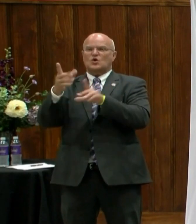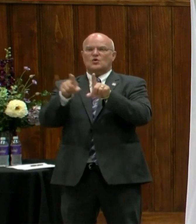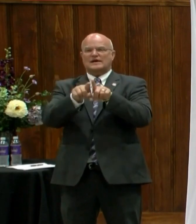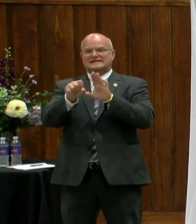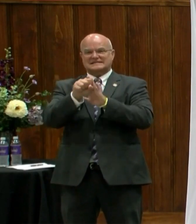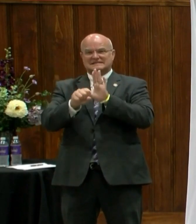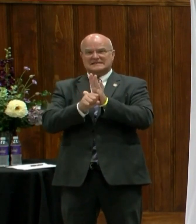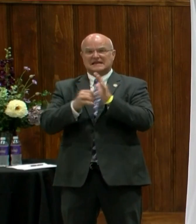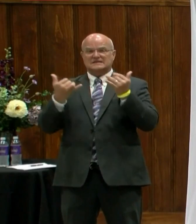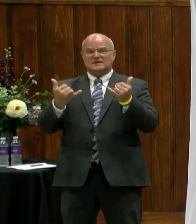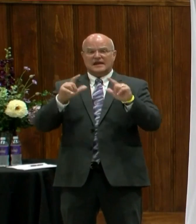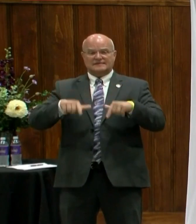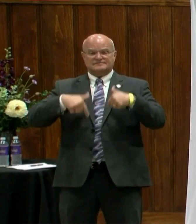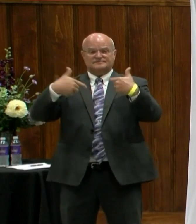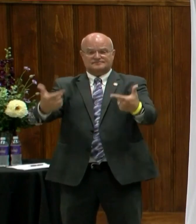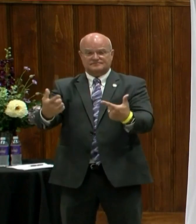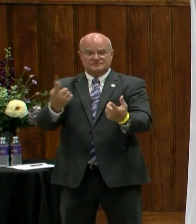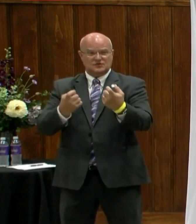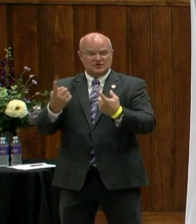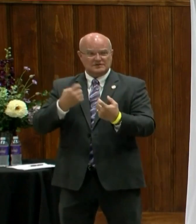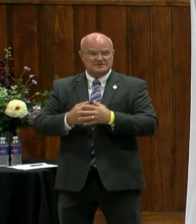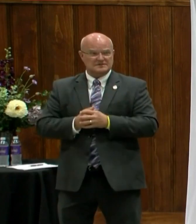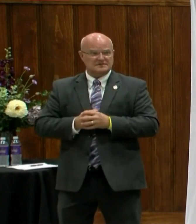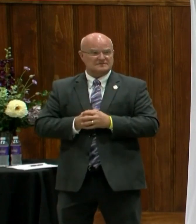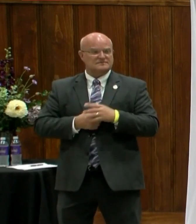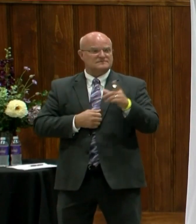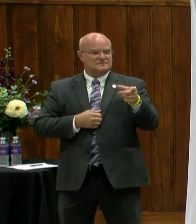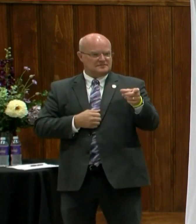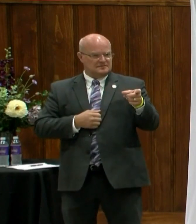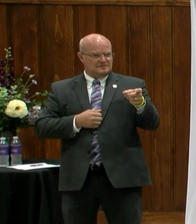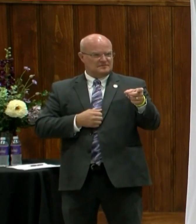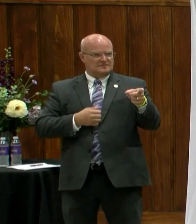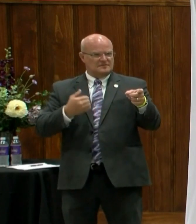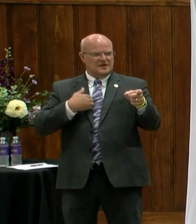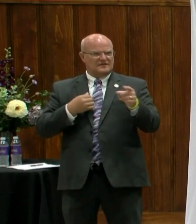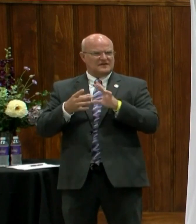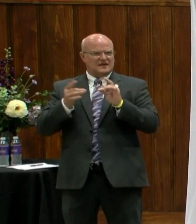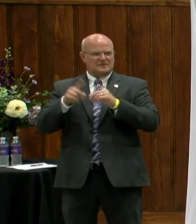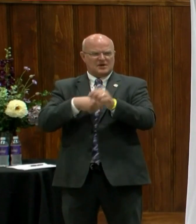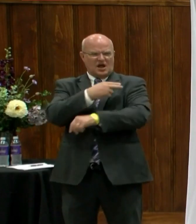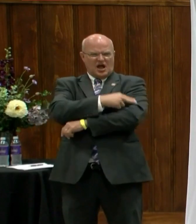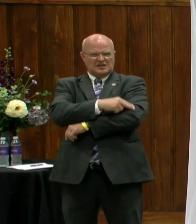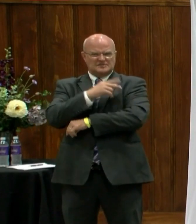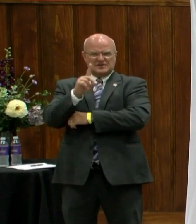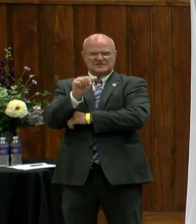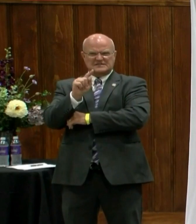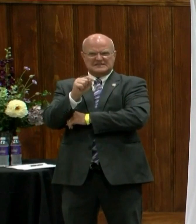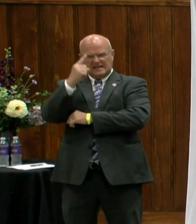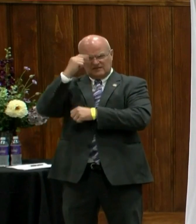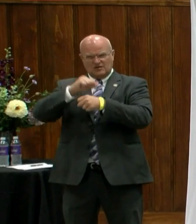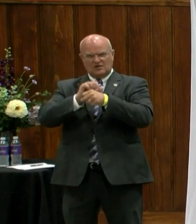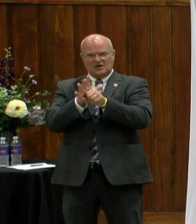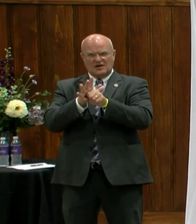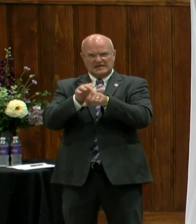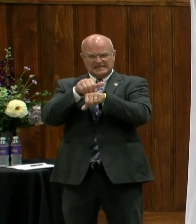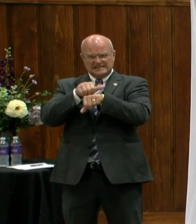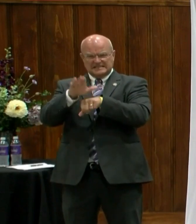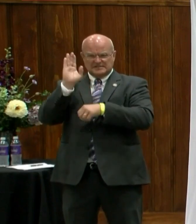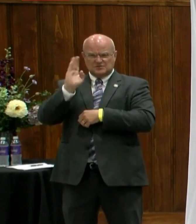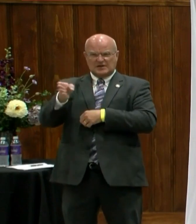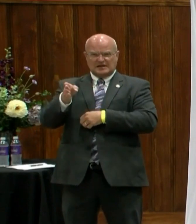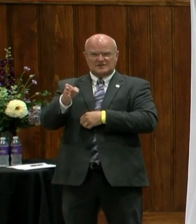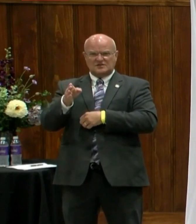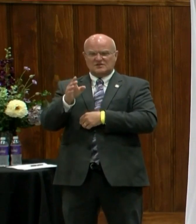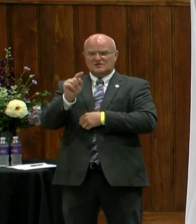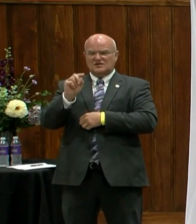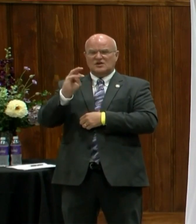state. With that, we'd be happy to take any questions. Yes. Do you have any comment on hospital data for coronavirus patients being sent directly to the